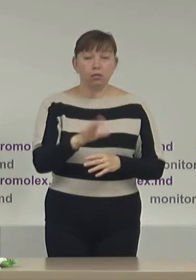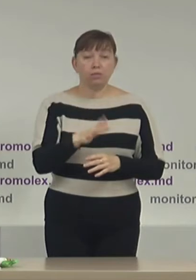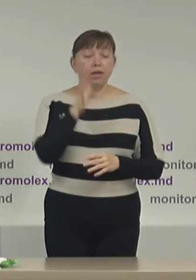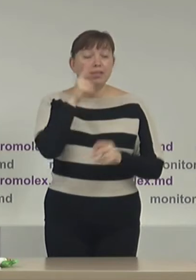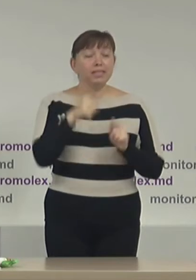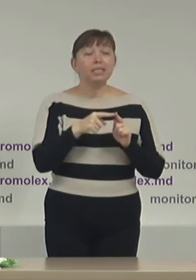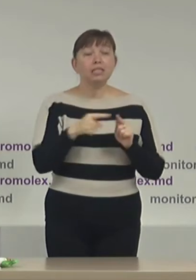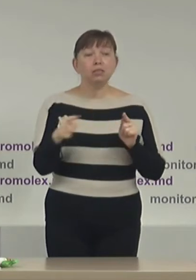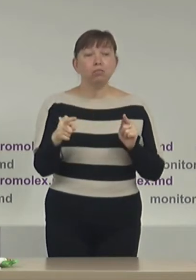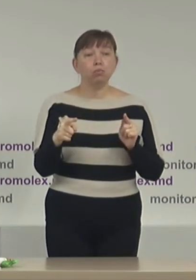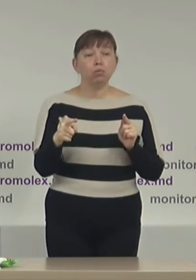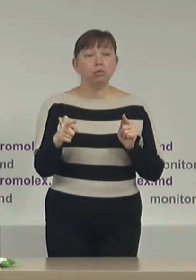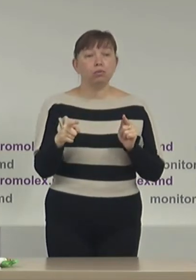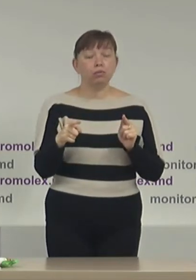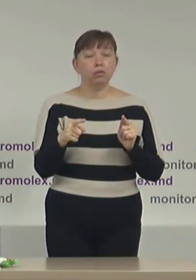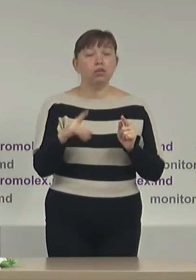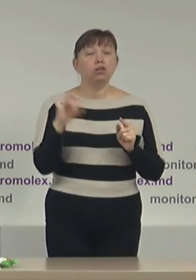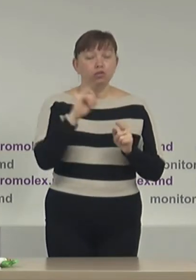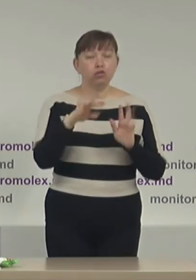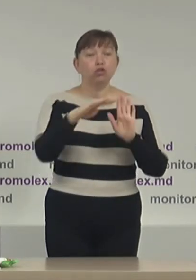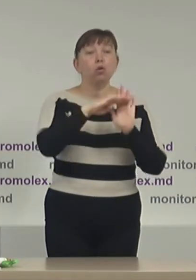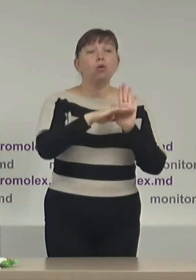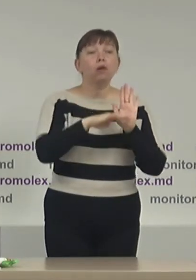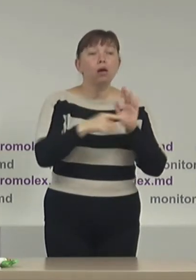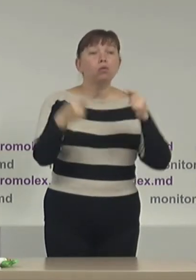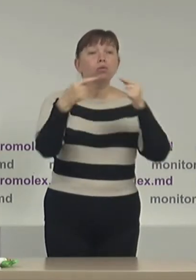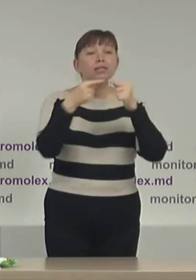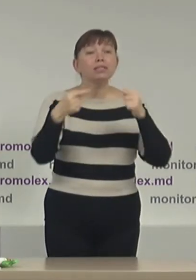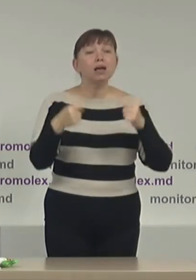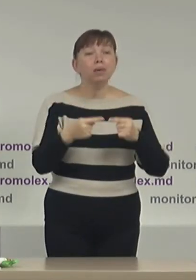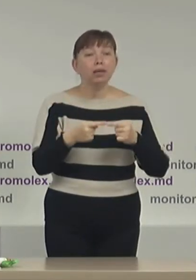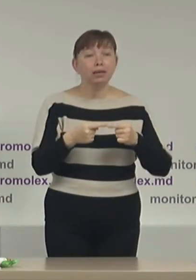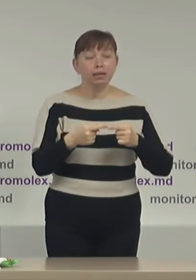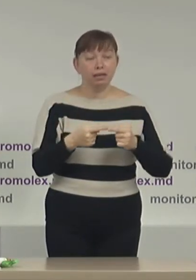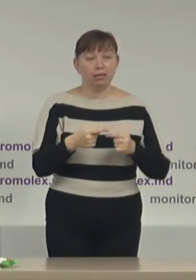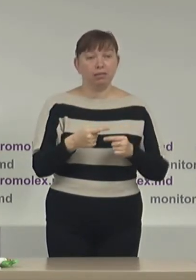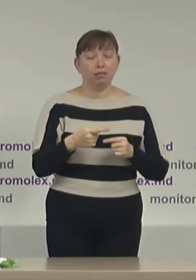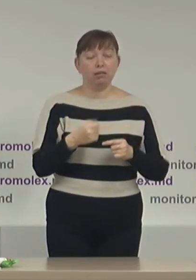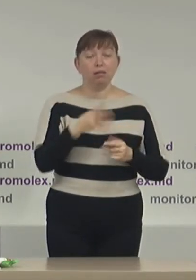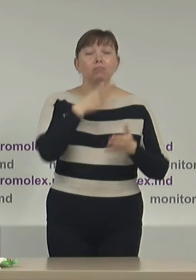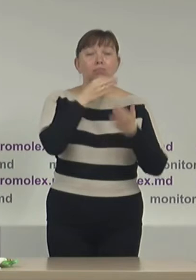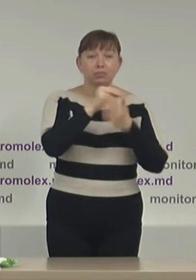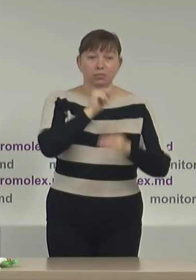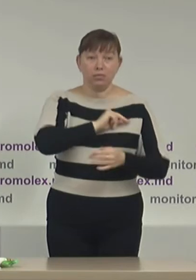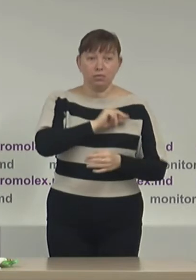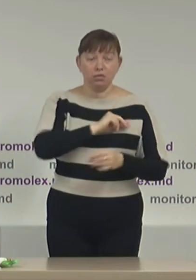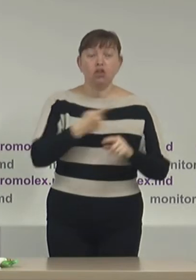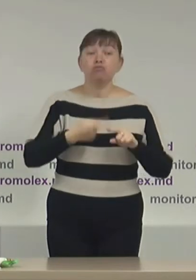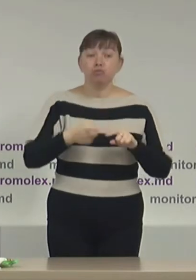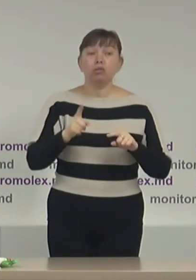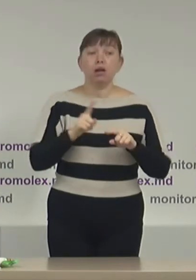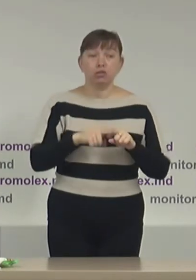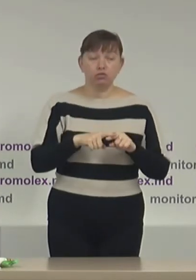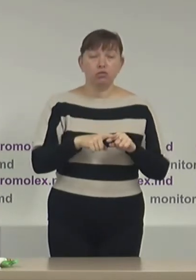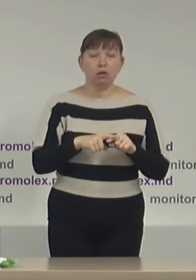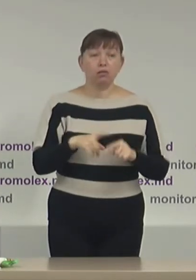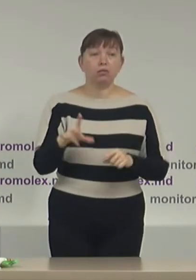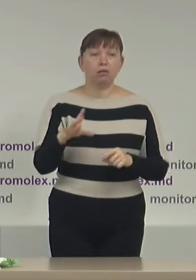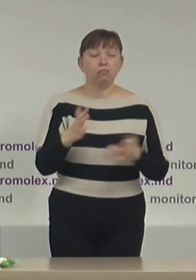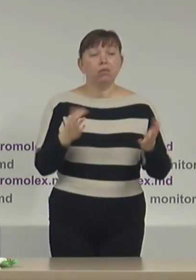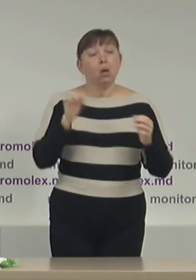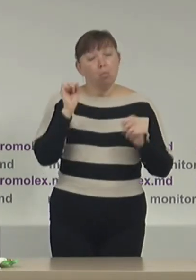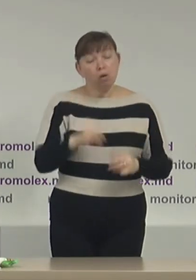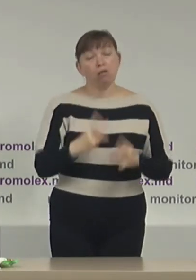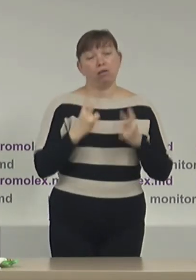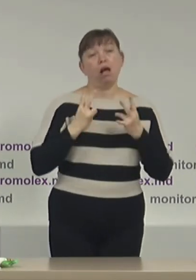operating during the working hours, according to the activity